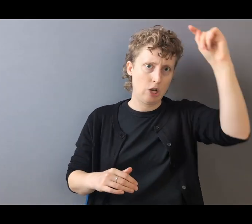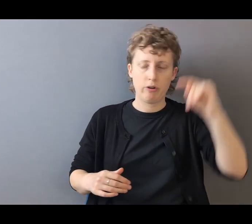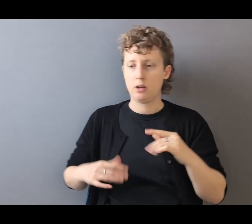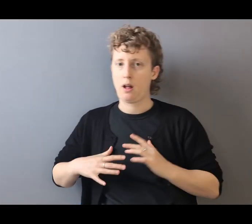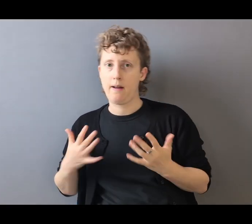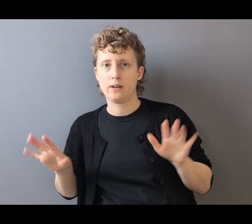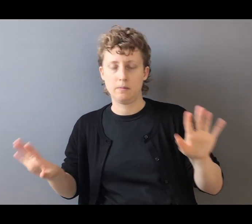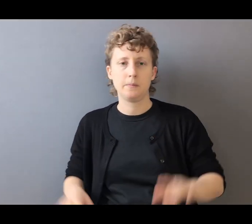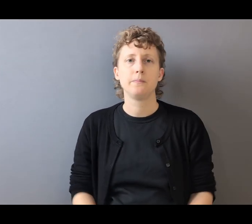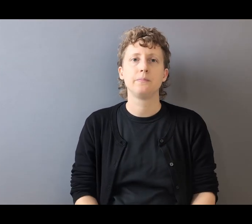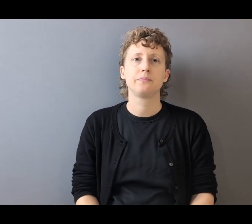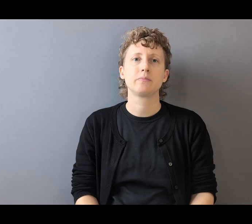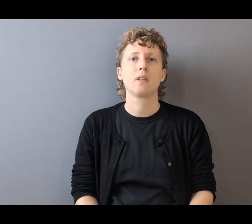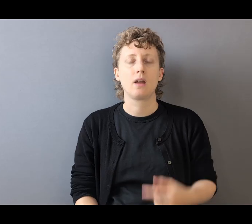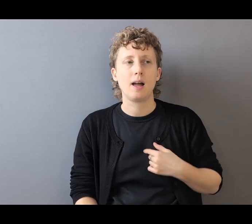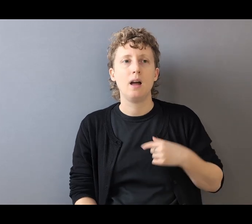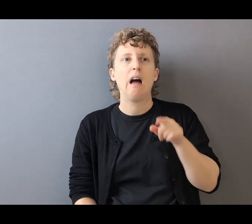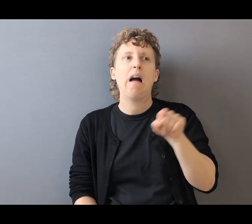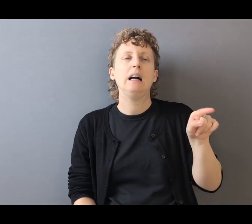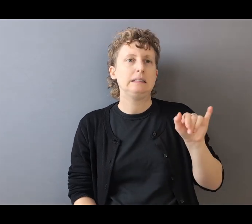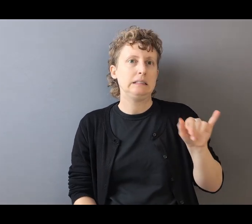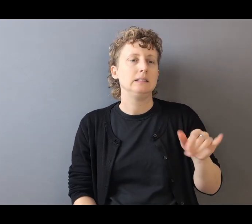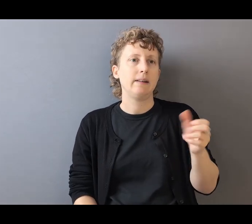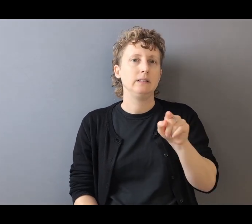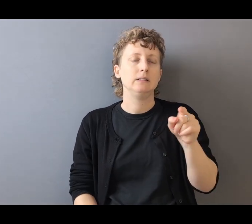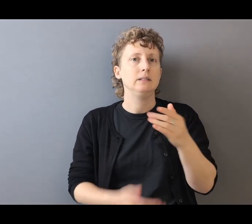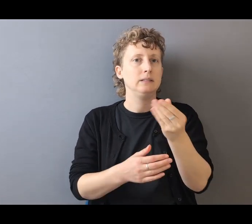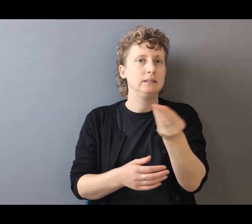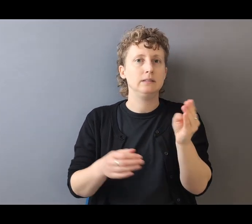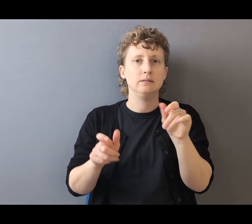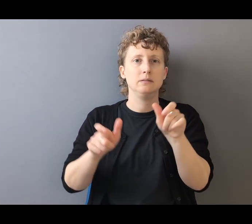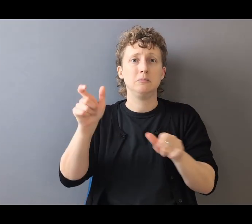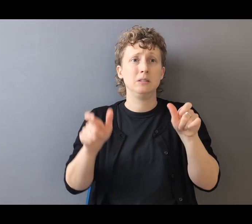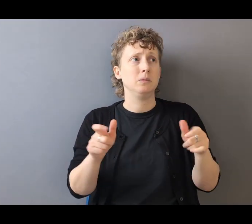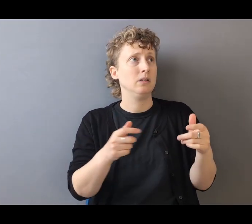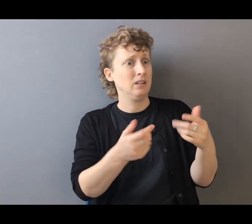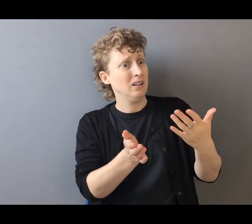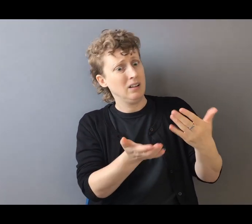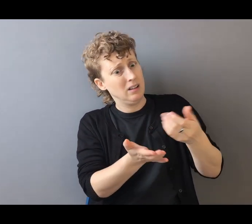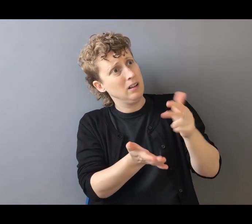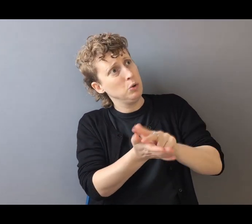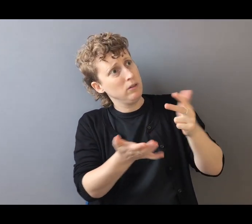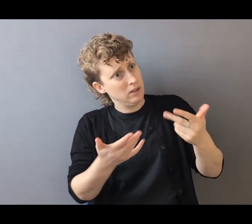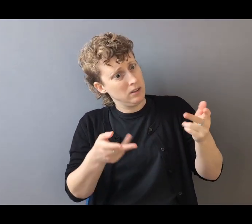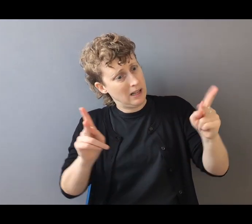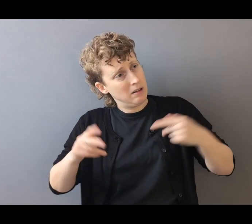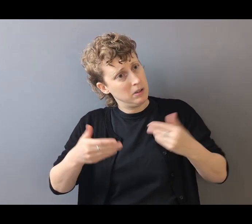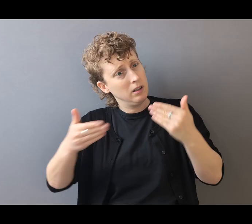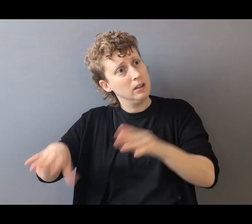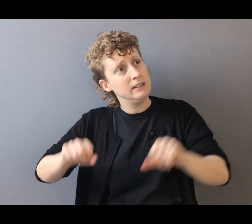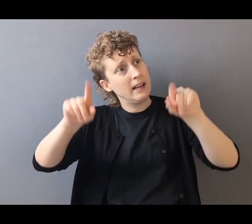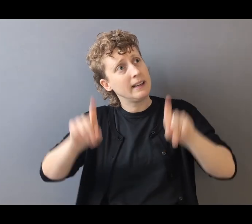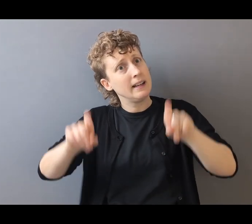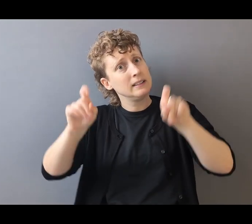approved to take the exam and that haven't been. And I know the certification team is really working on that. It's not super easy to fix, and